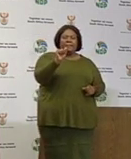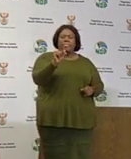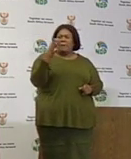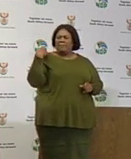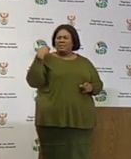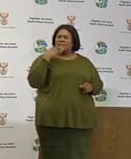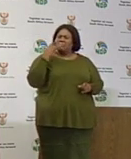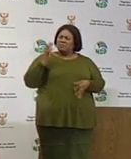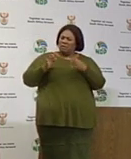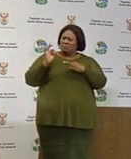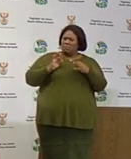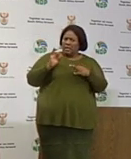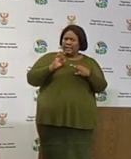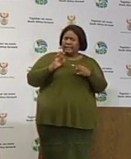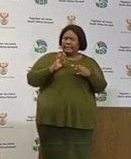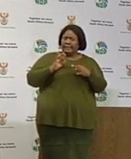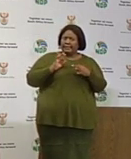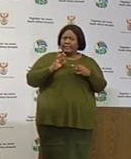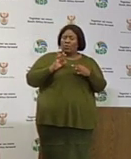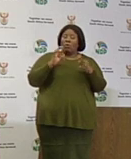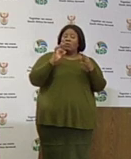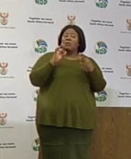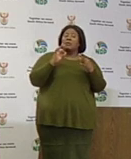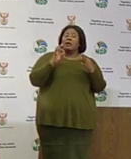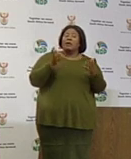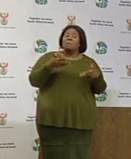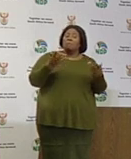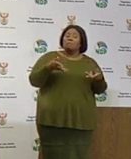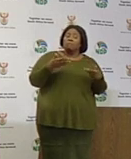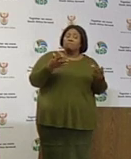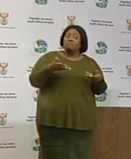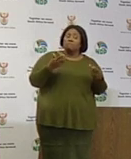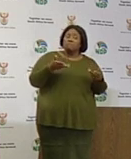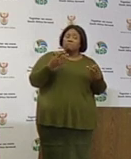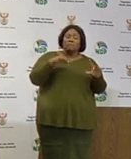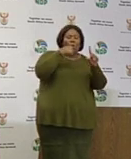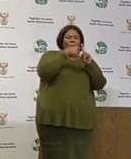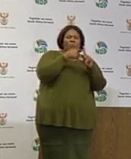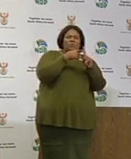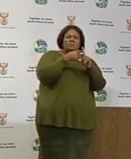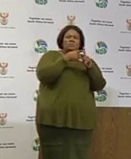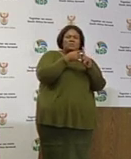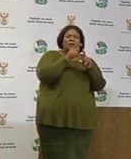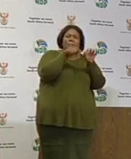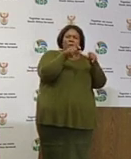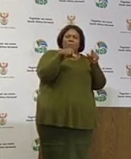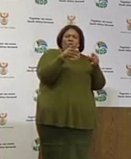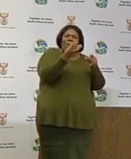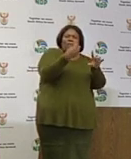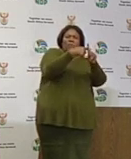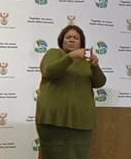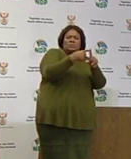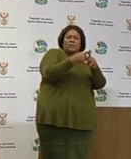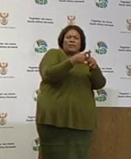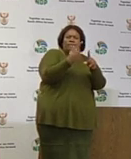to say. Short clarity, any indication on the latest numbers on positive cases of COVID-19? Any update in that relation?